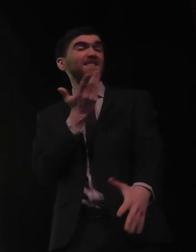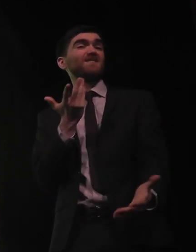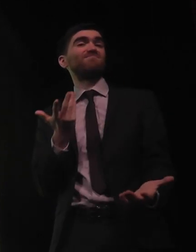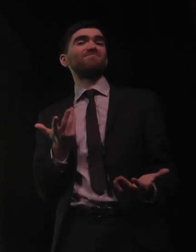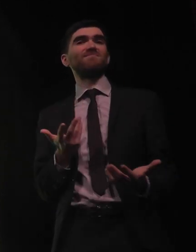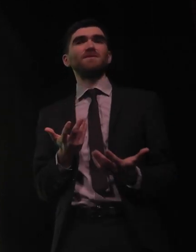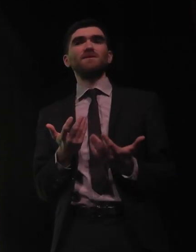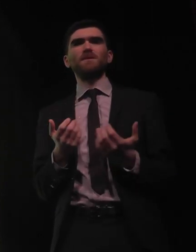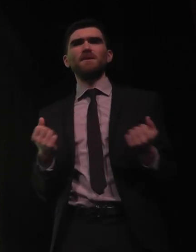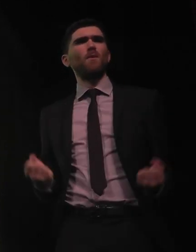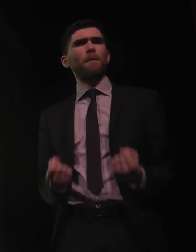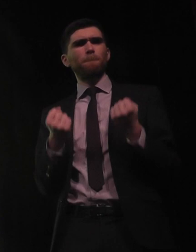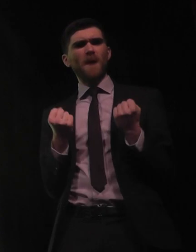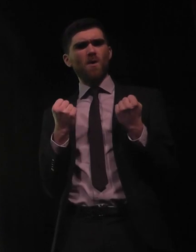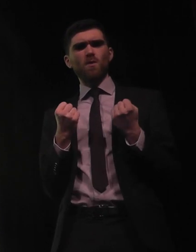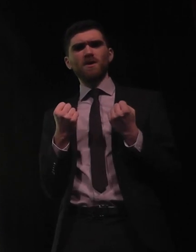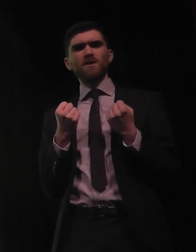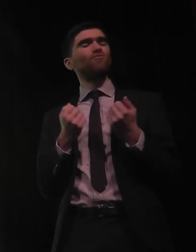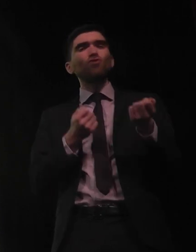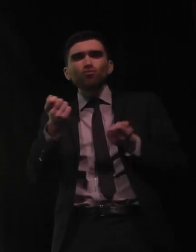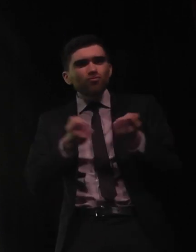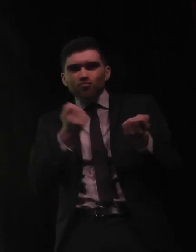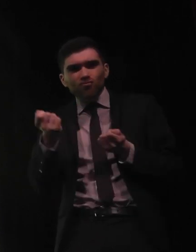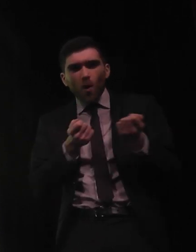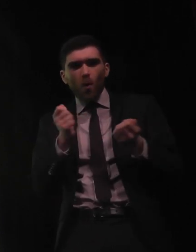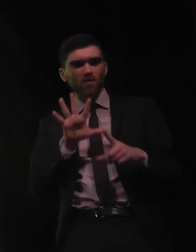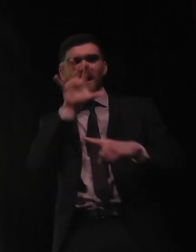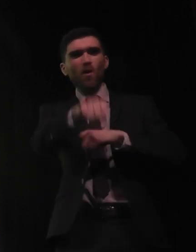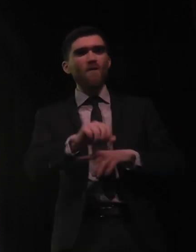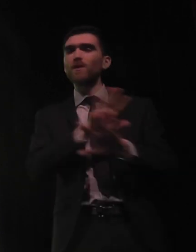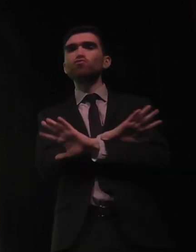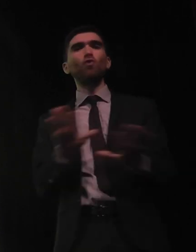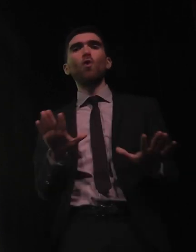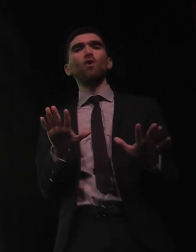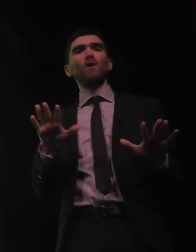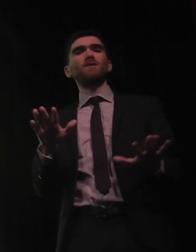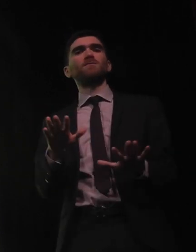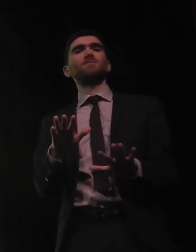Empowerment and ownership. Not control and power over.